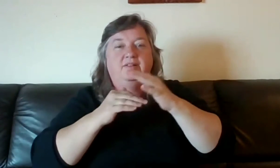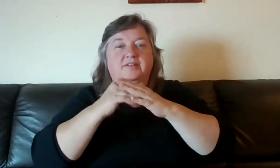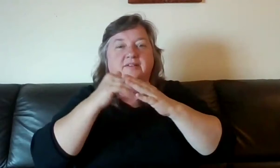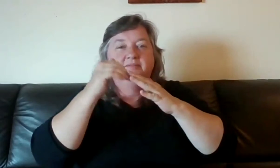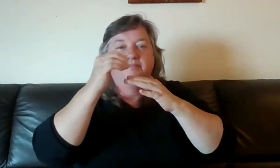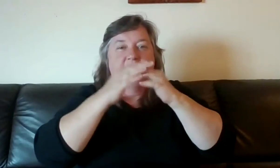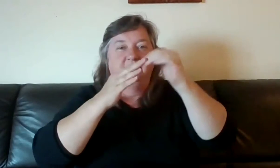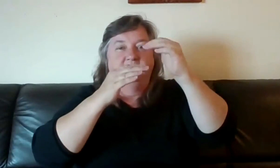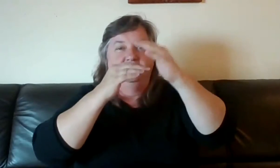Build.